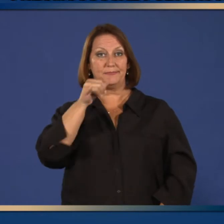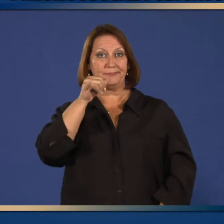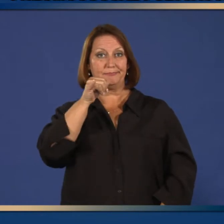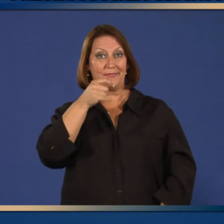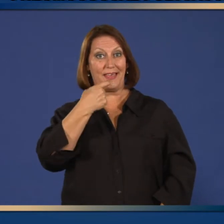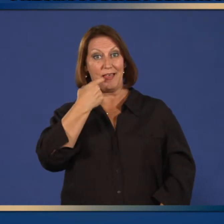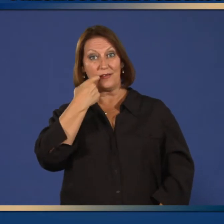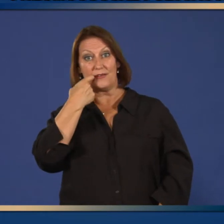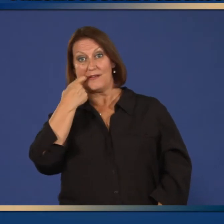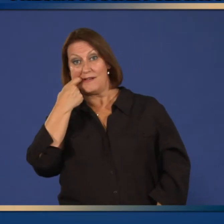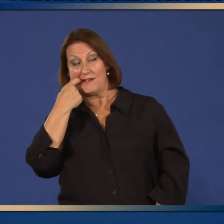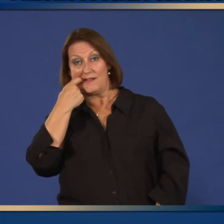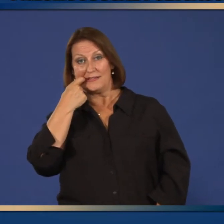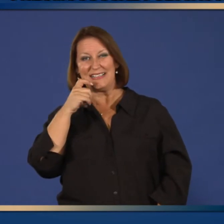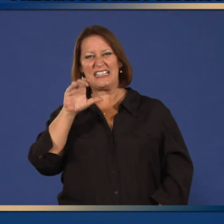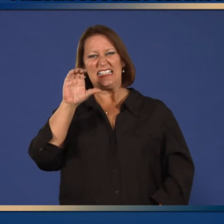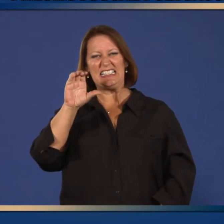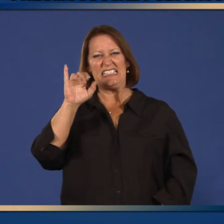diabetes,